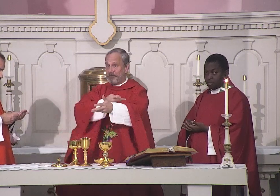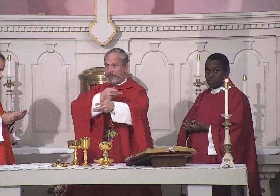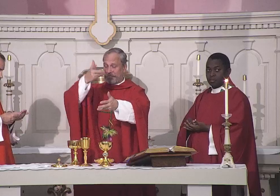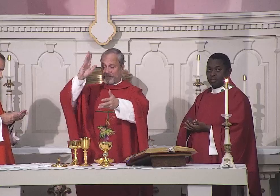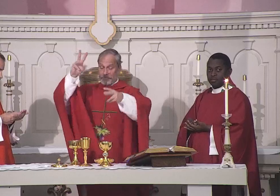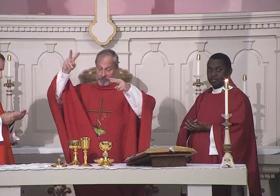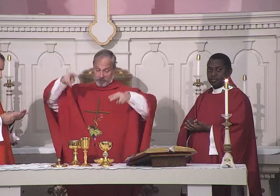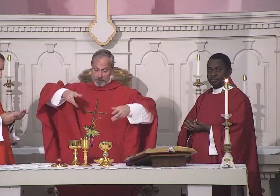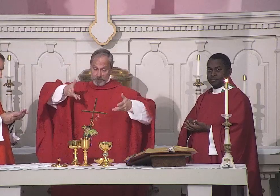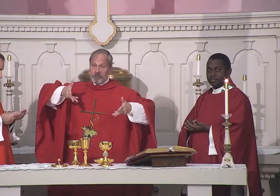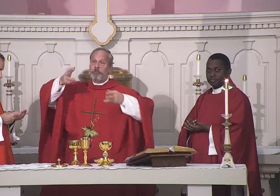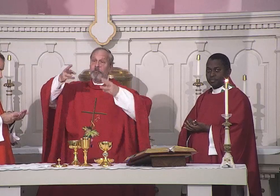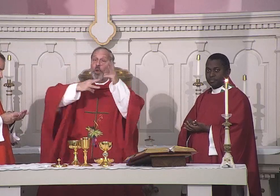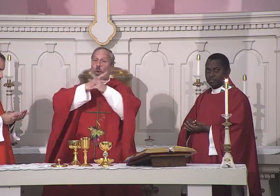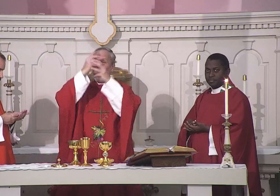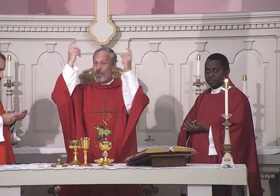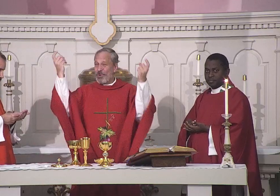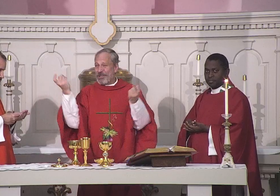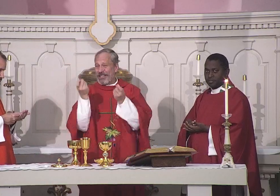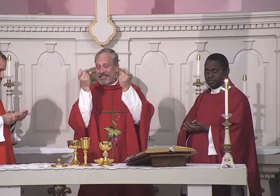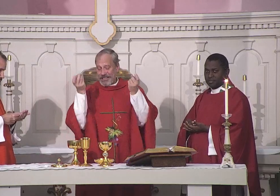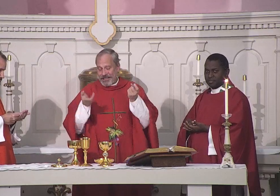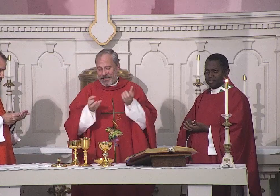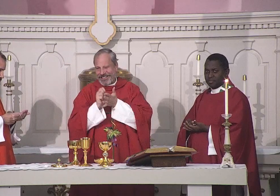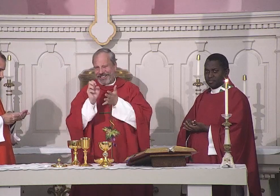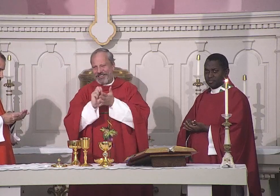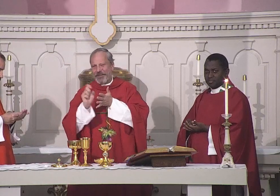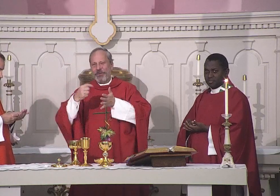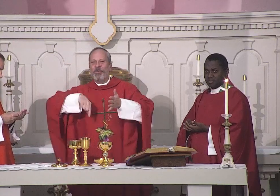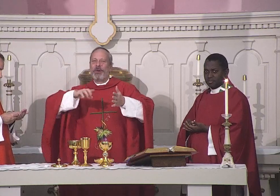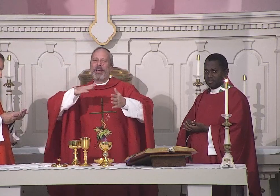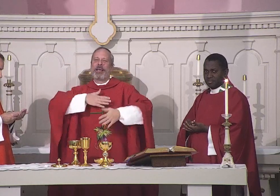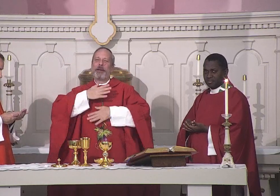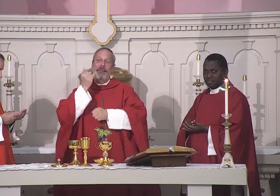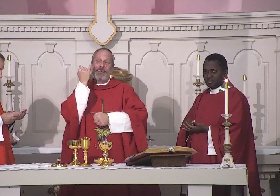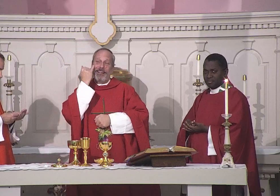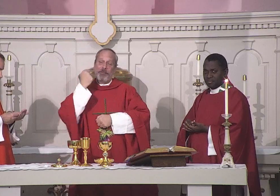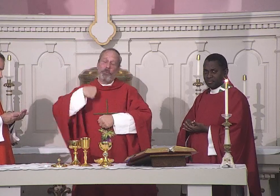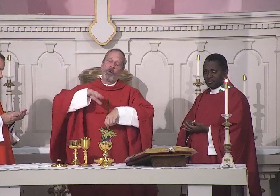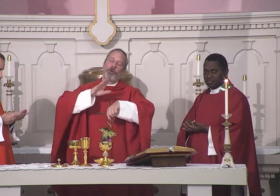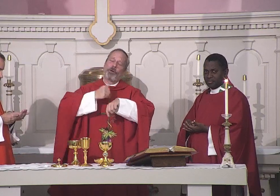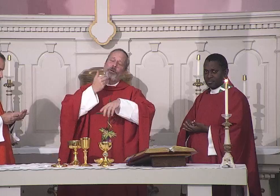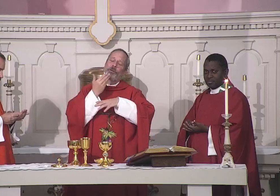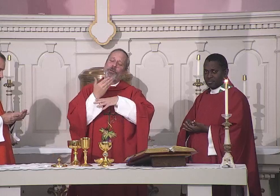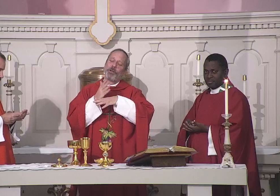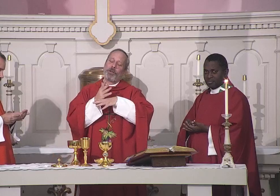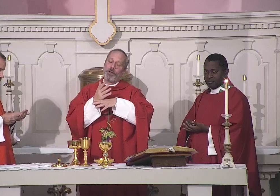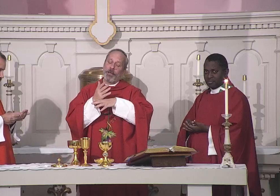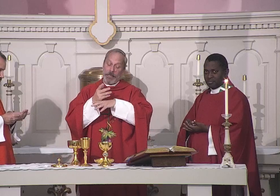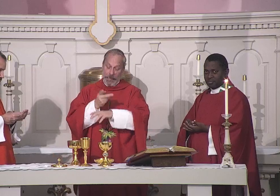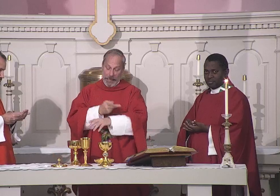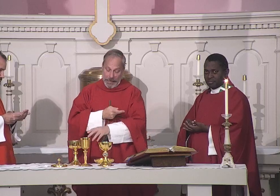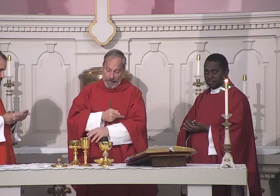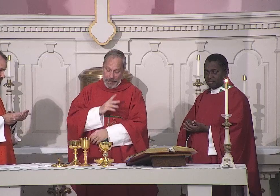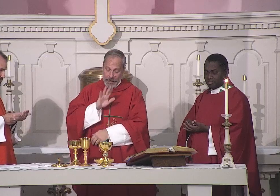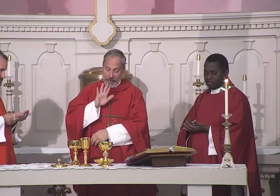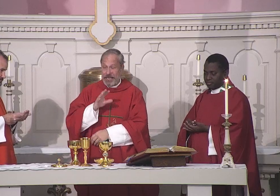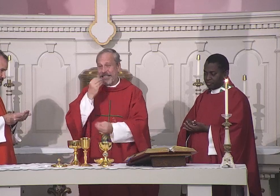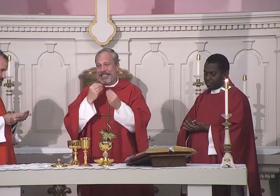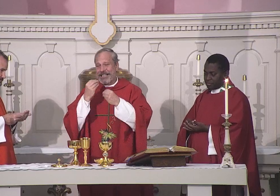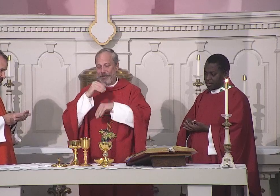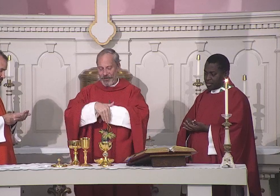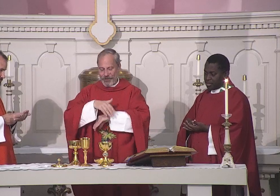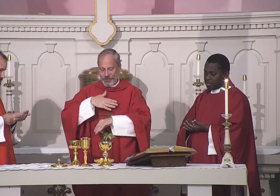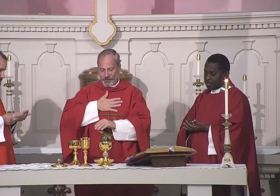Behold the Lamb of God. Behold him who takes away the sins of the world. Blessed are those called to the supper of the